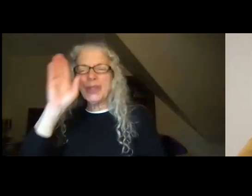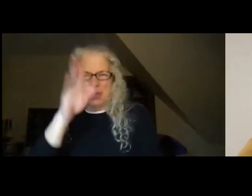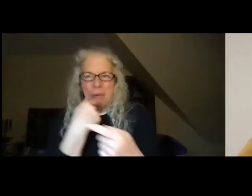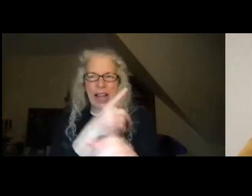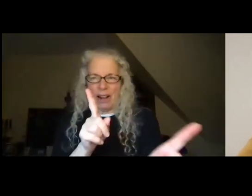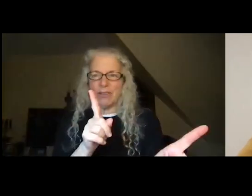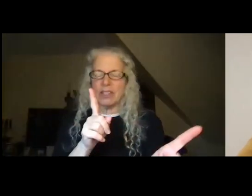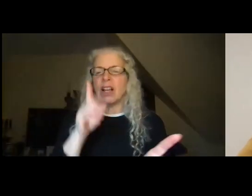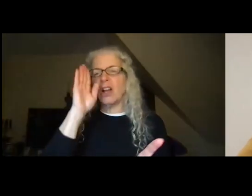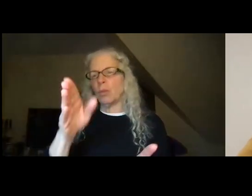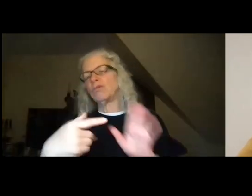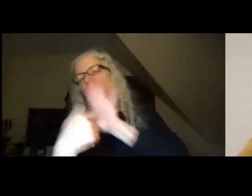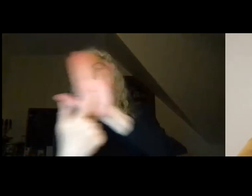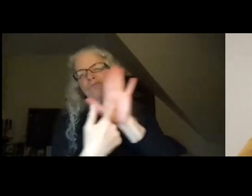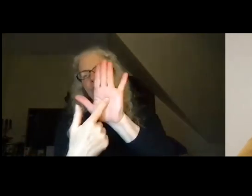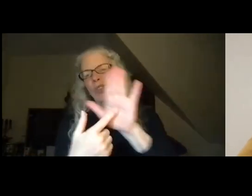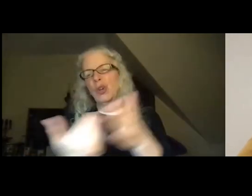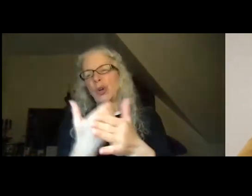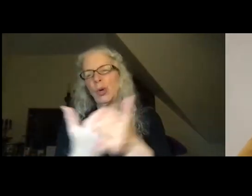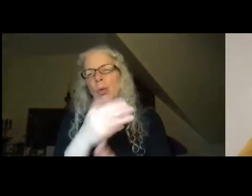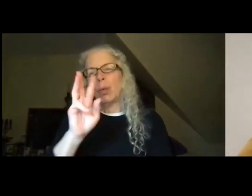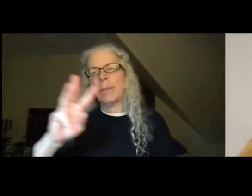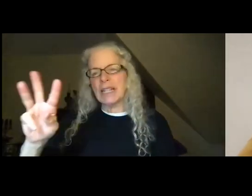unveil that website within the next week.